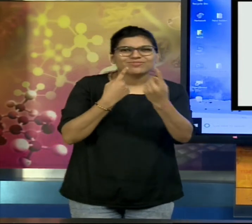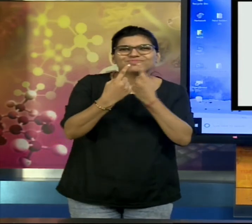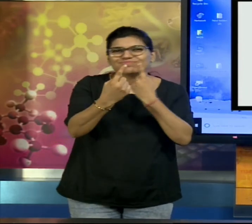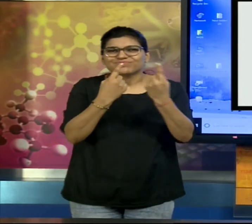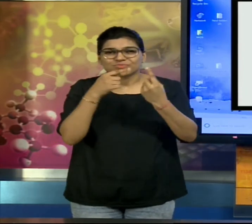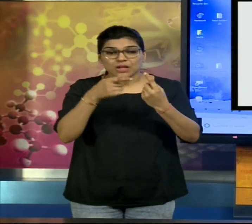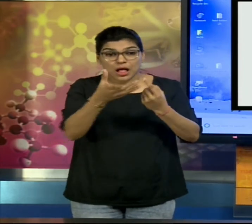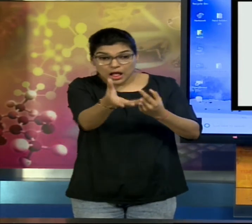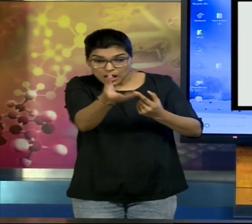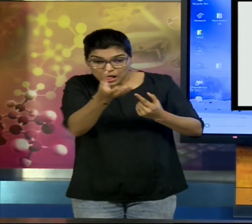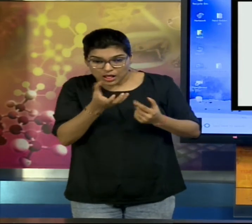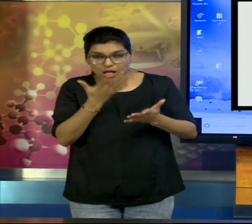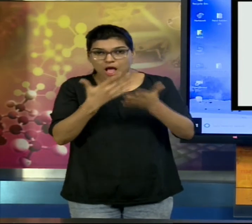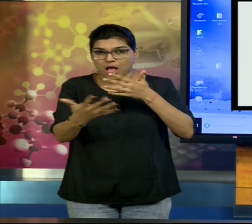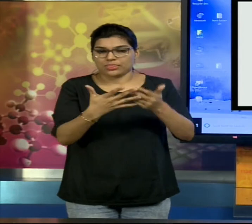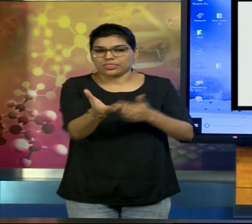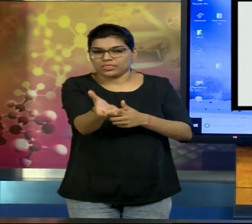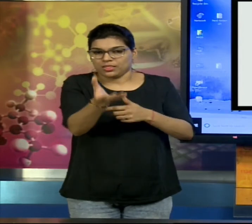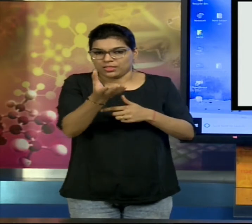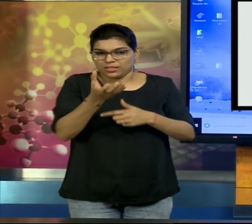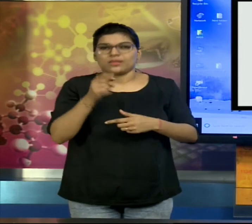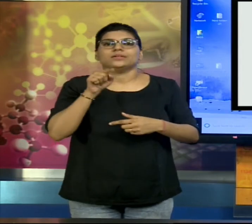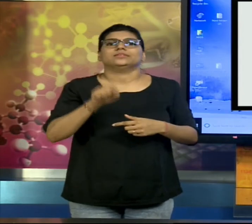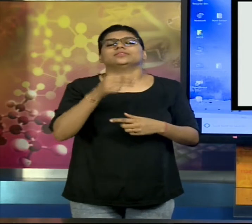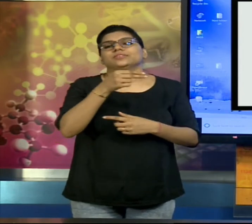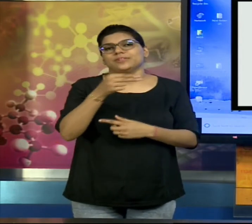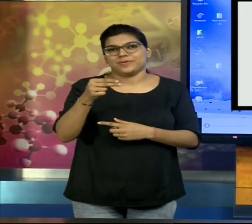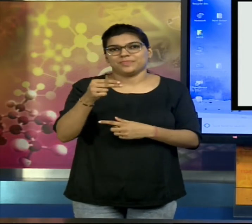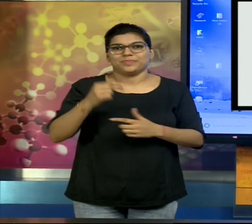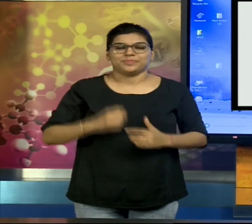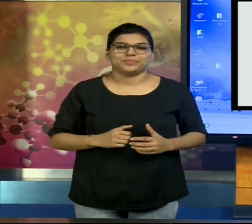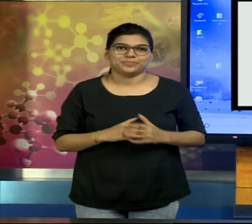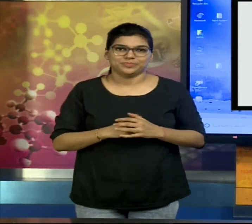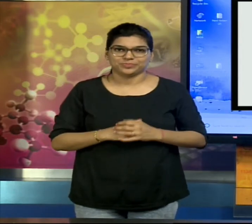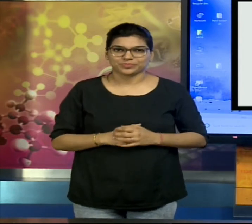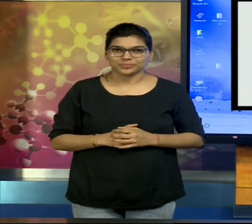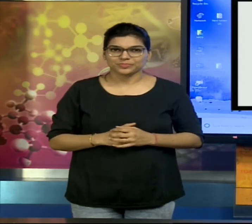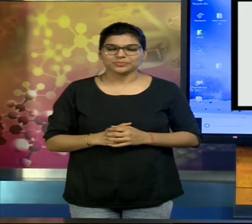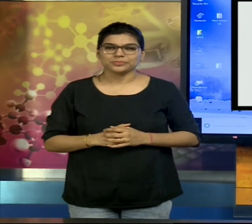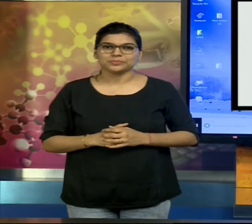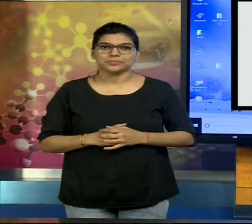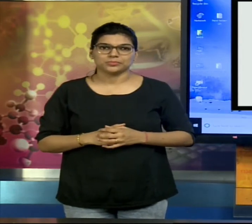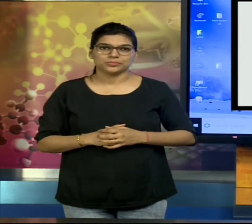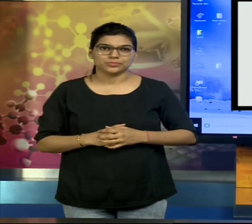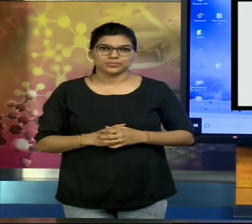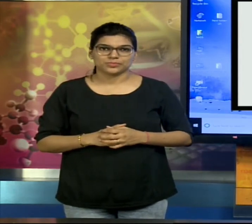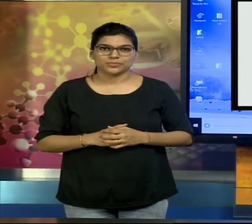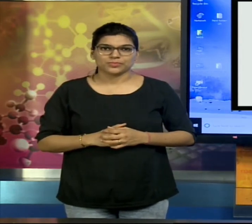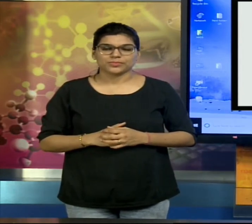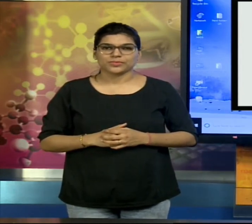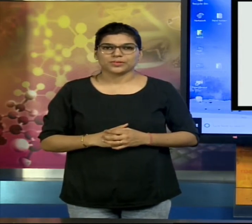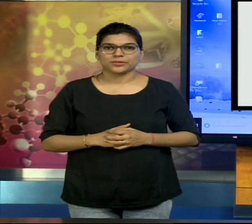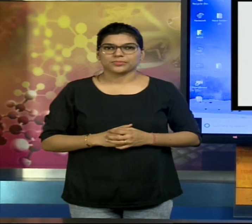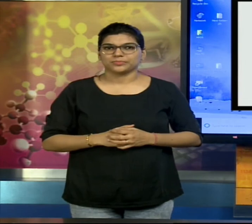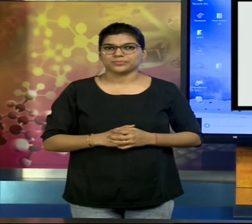takes the soap in hand and give that to us. So that is known as handover.